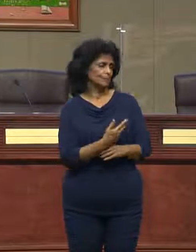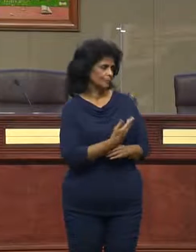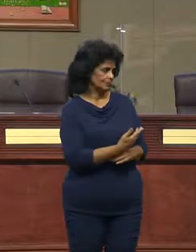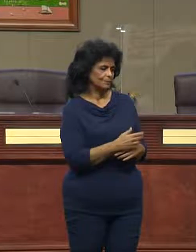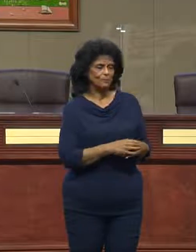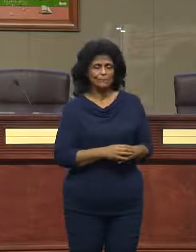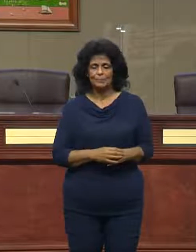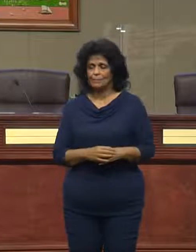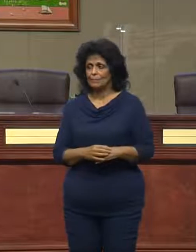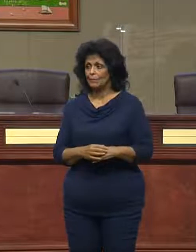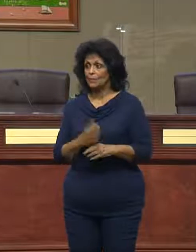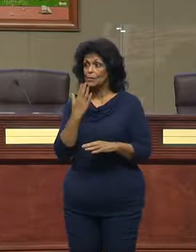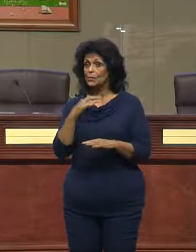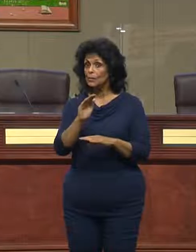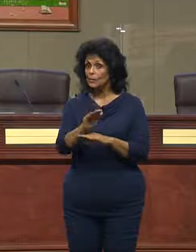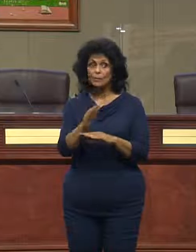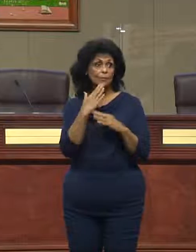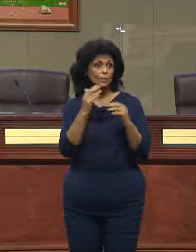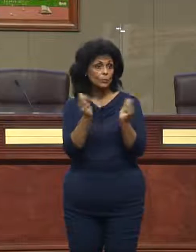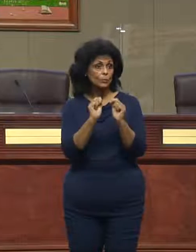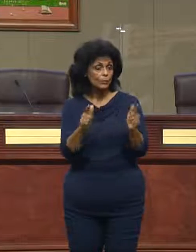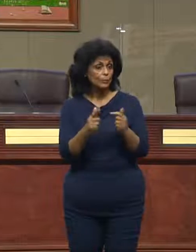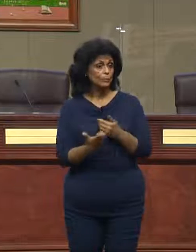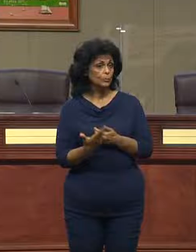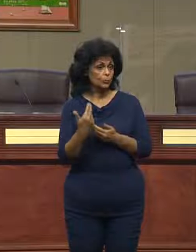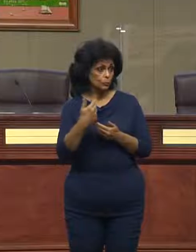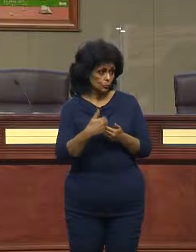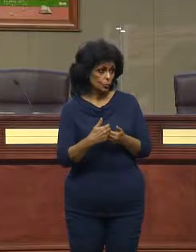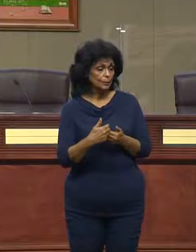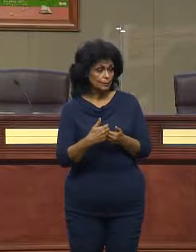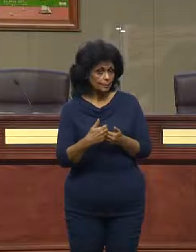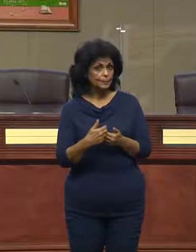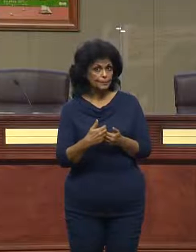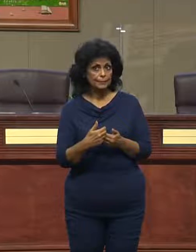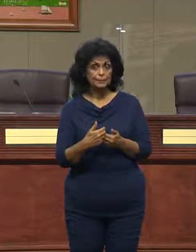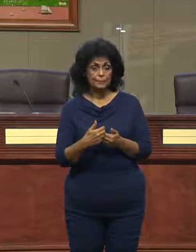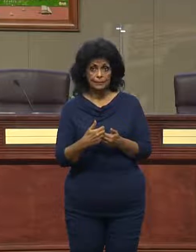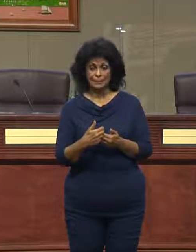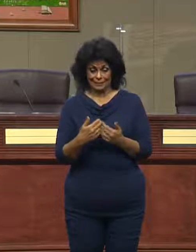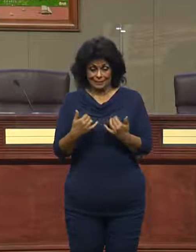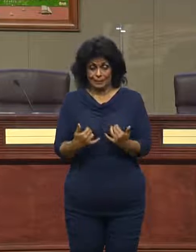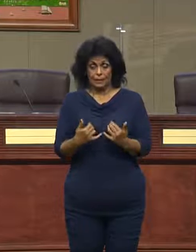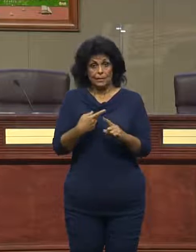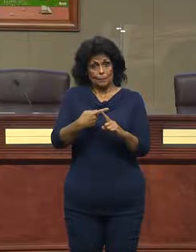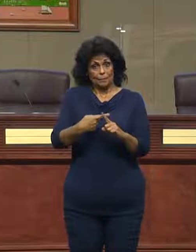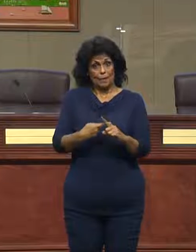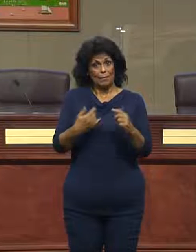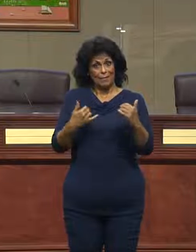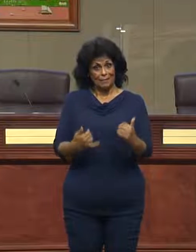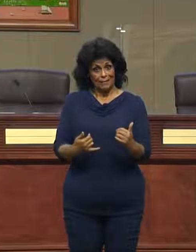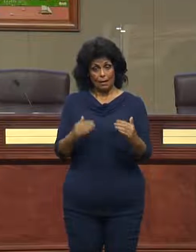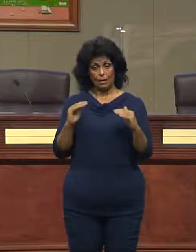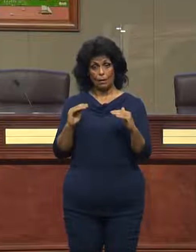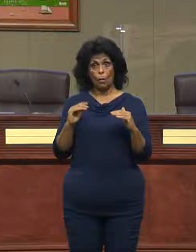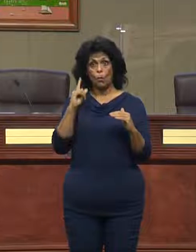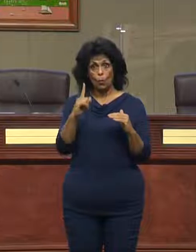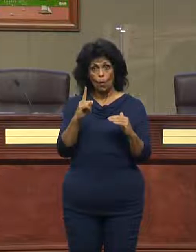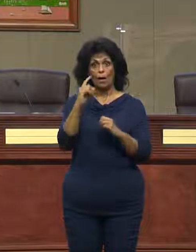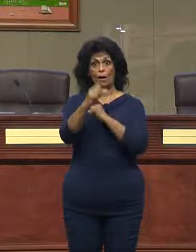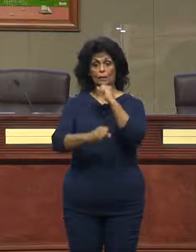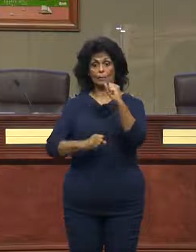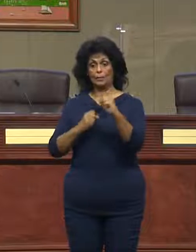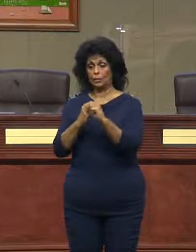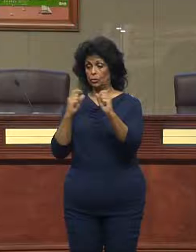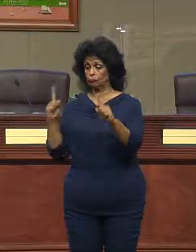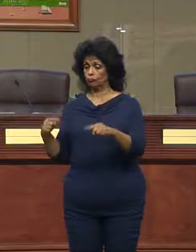Good afternoon. Thank you all for joining us. It has been 1 year this month since the COVID-19 pandemic